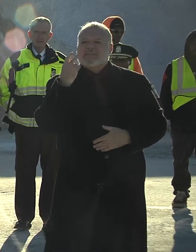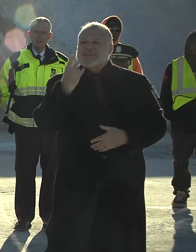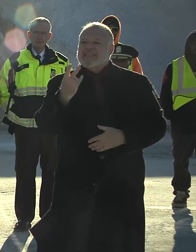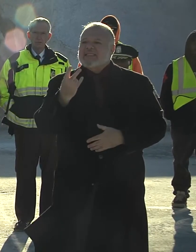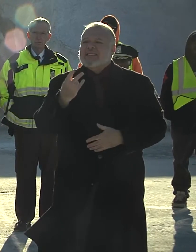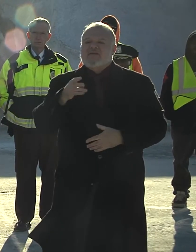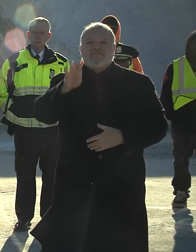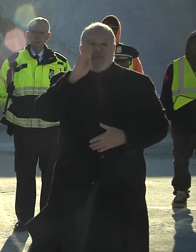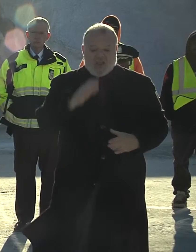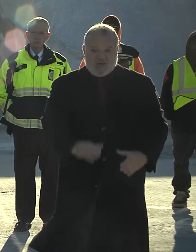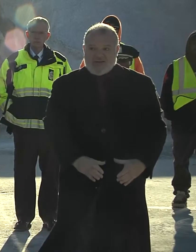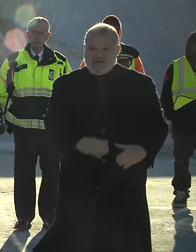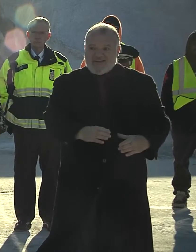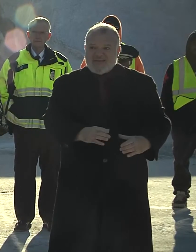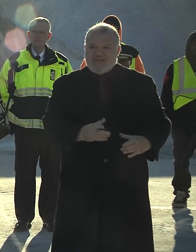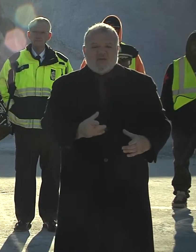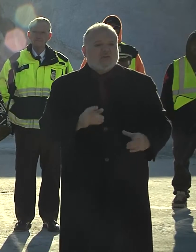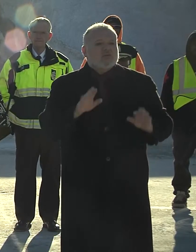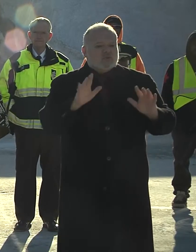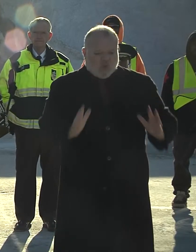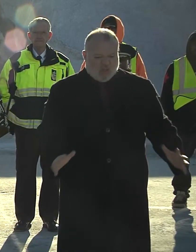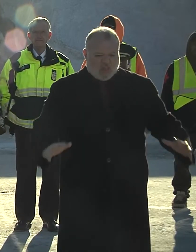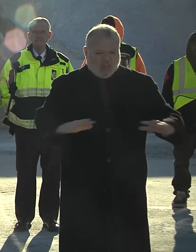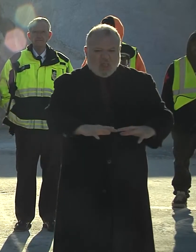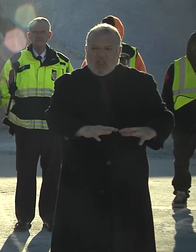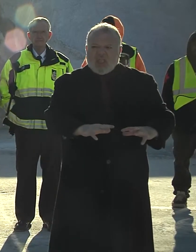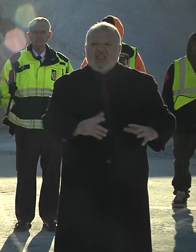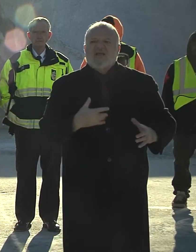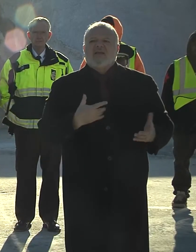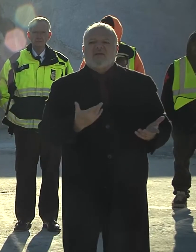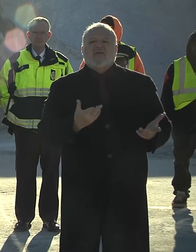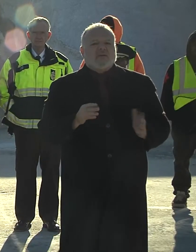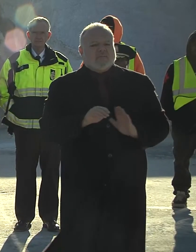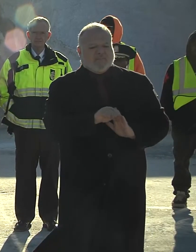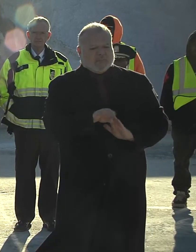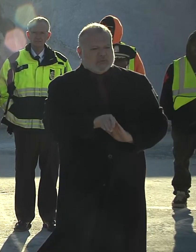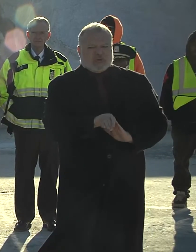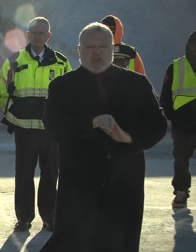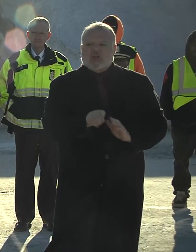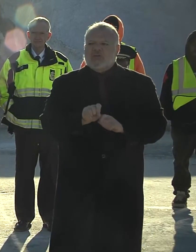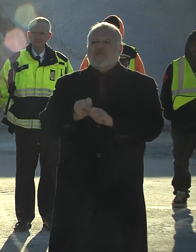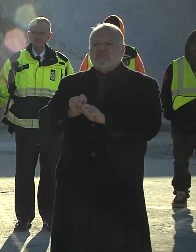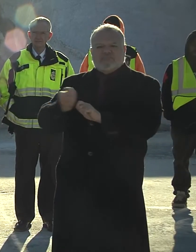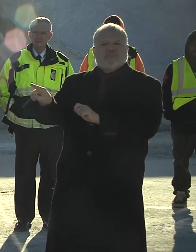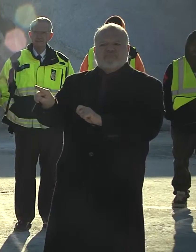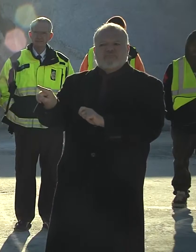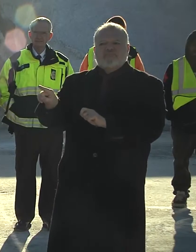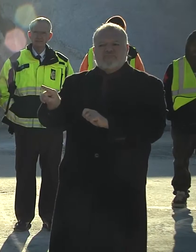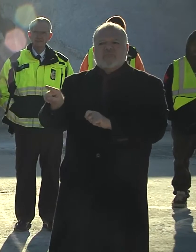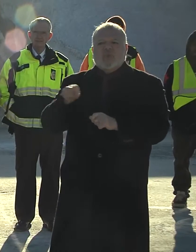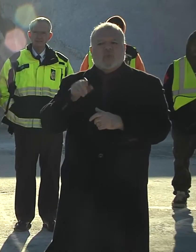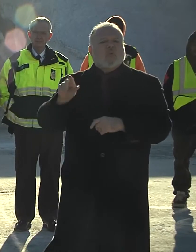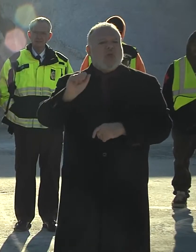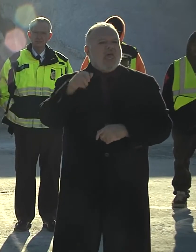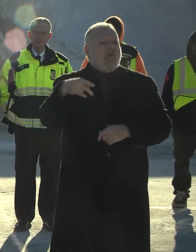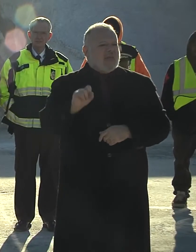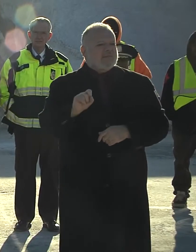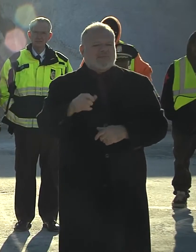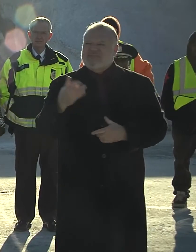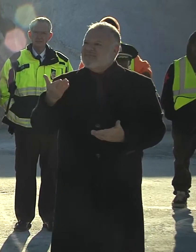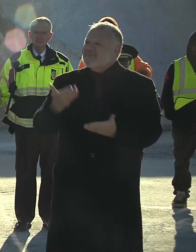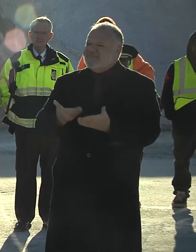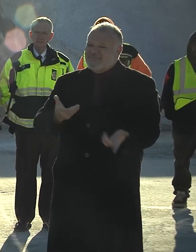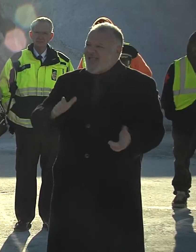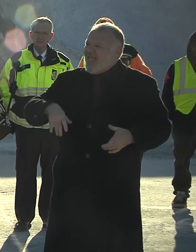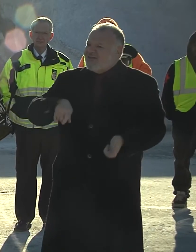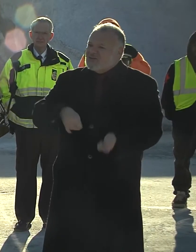ramps, or sewer drains in your neighborhood directly on the 301 app. If you are able to assist in clearing hydrants and sewer drains,